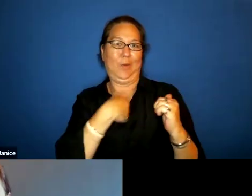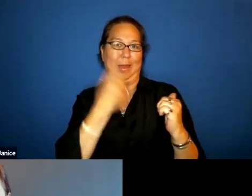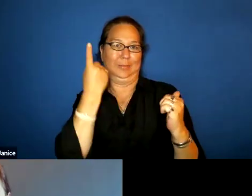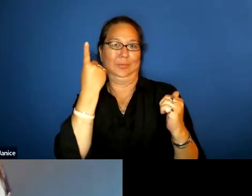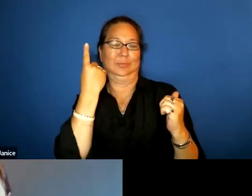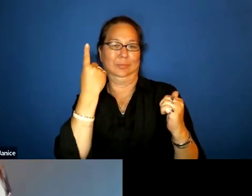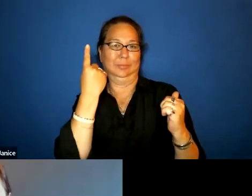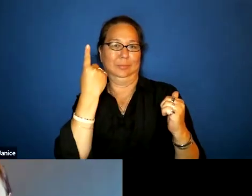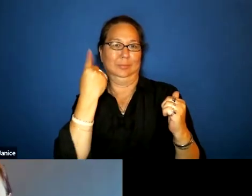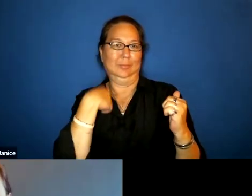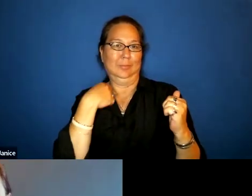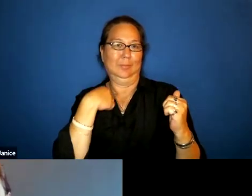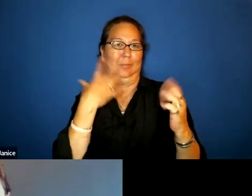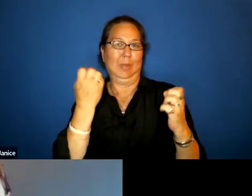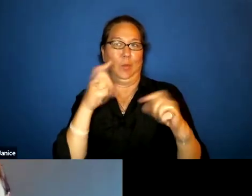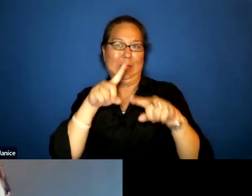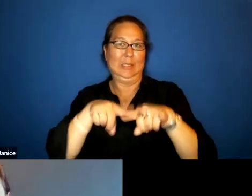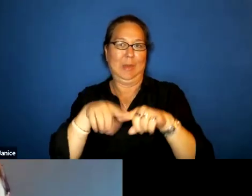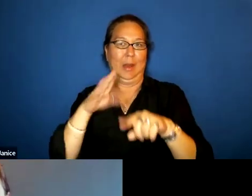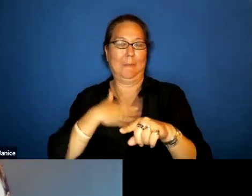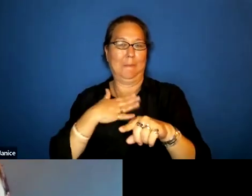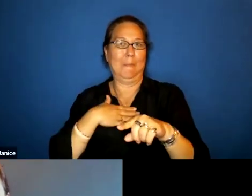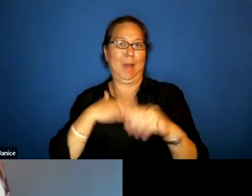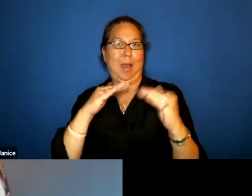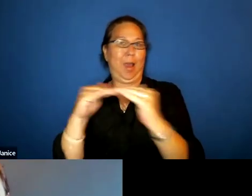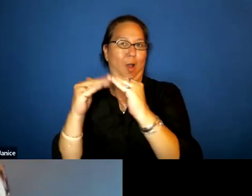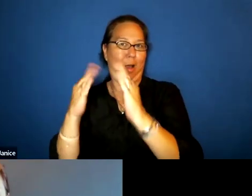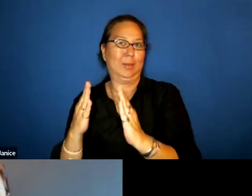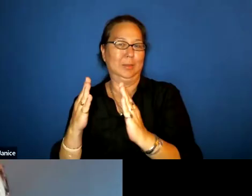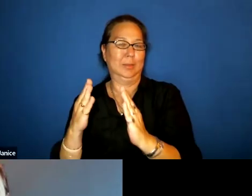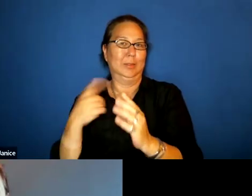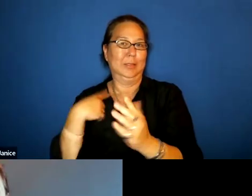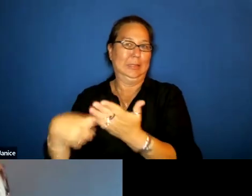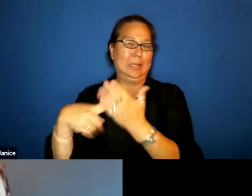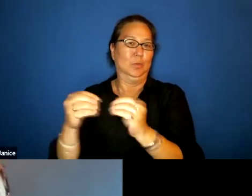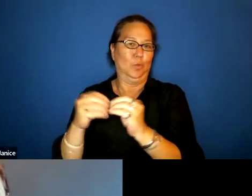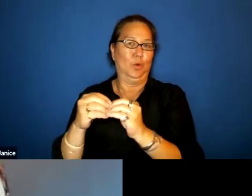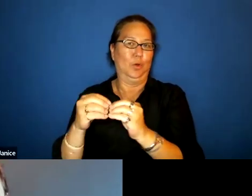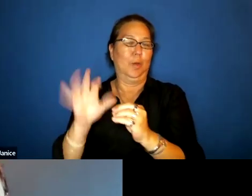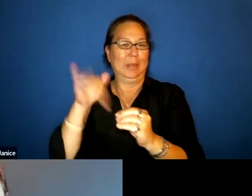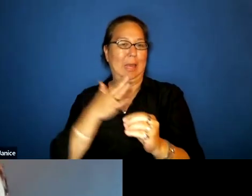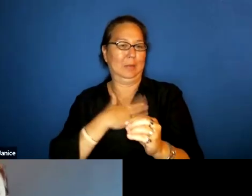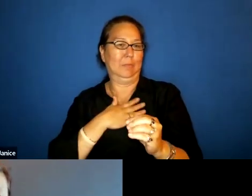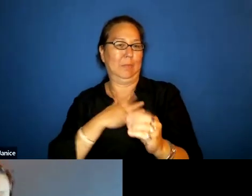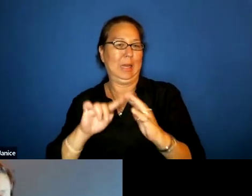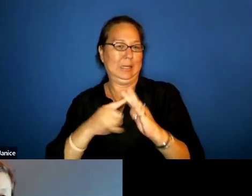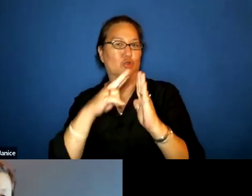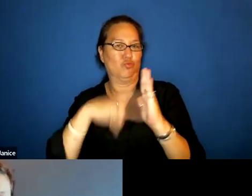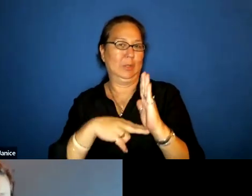to lean on my colleagues to sit with it more. But that's just my initial read on it.